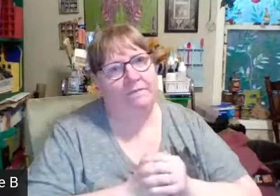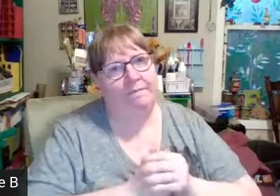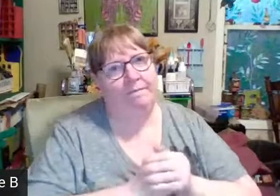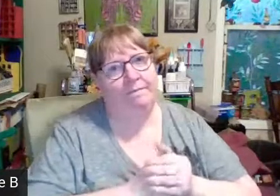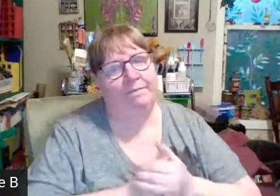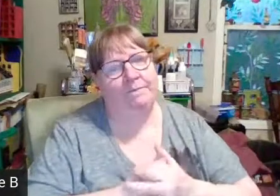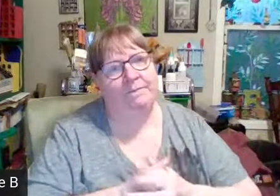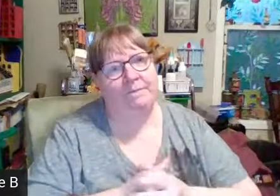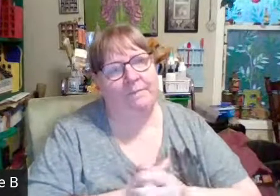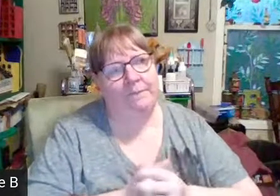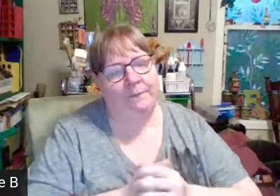you know,